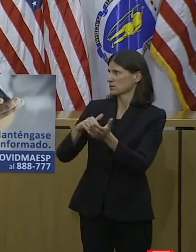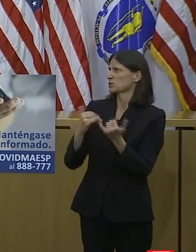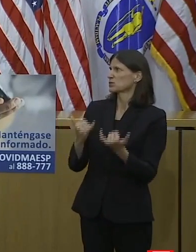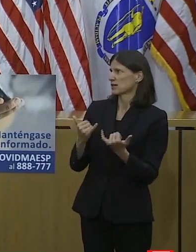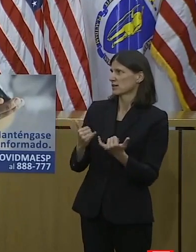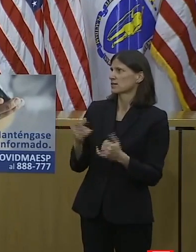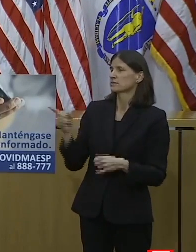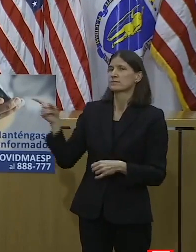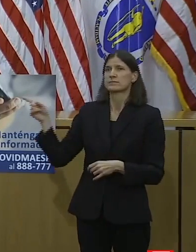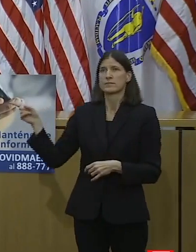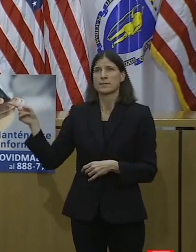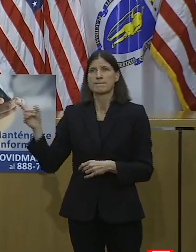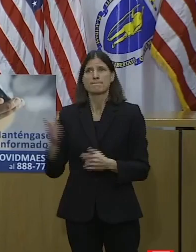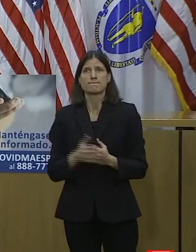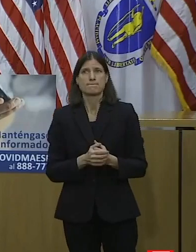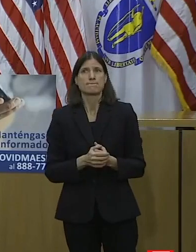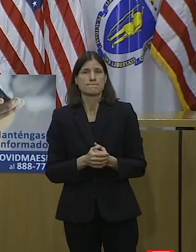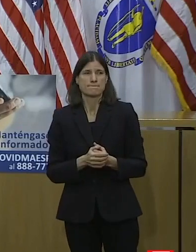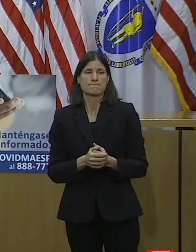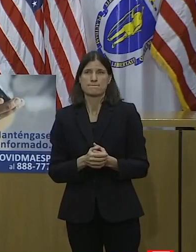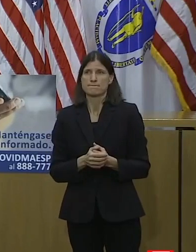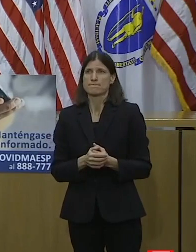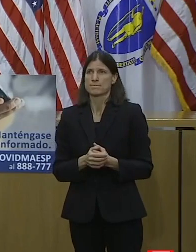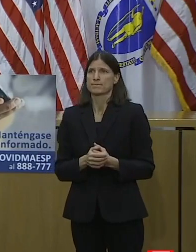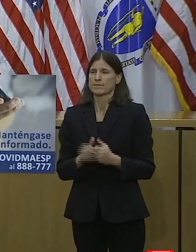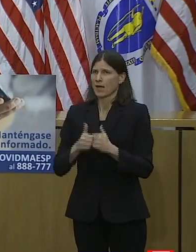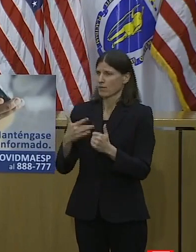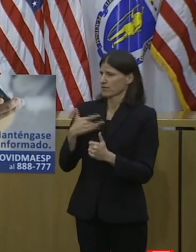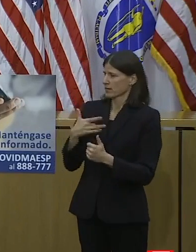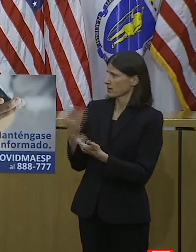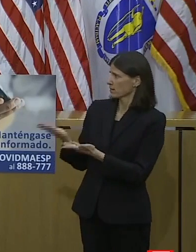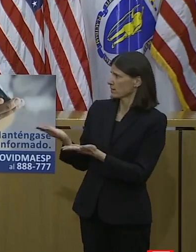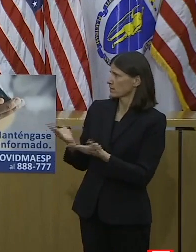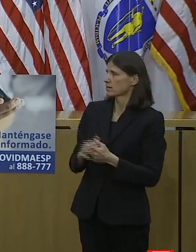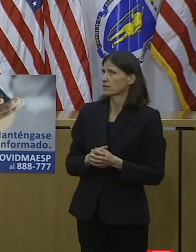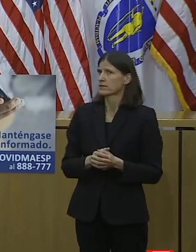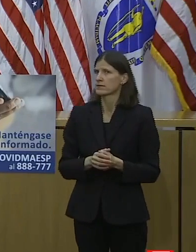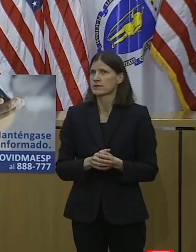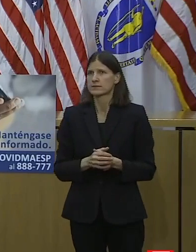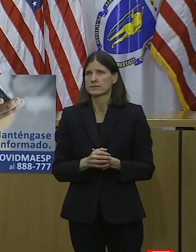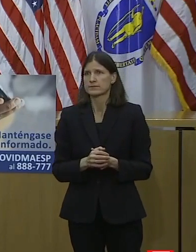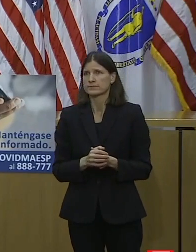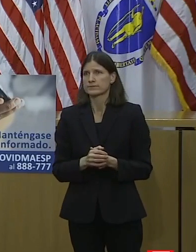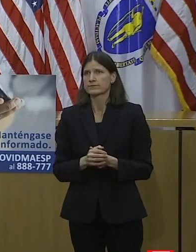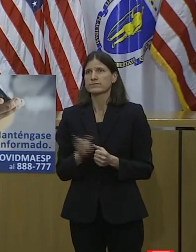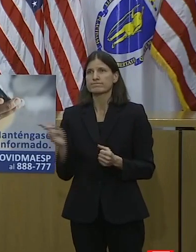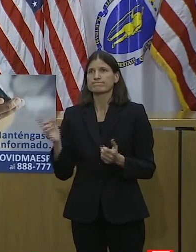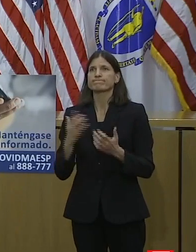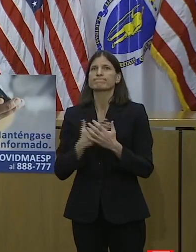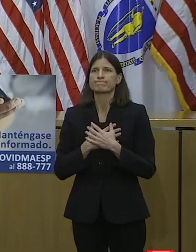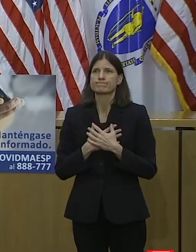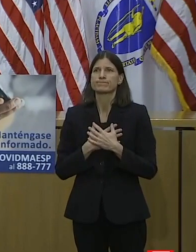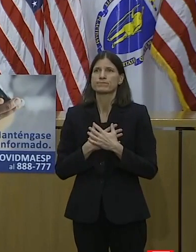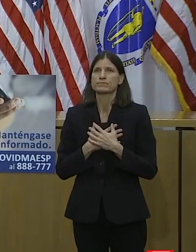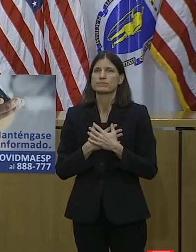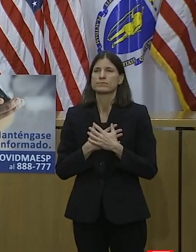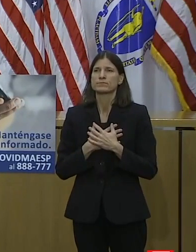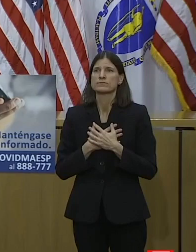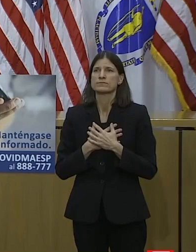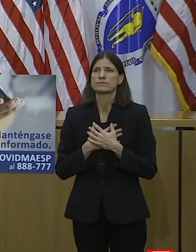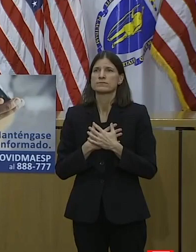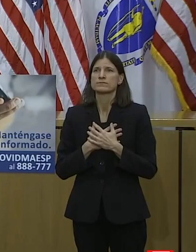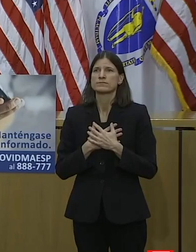I've said this before that, I mean, I pay attention to the numbers, but what I really think about mostly are the stories and